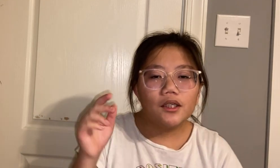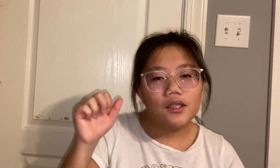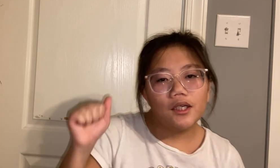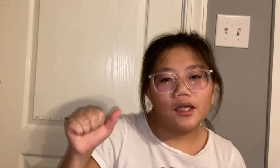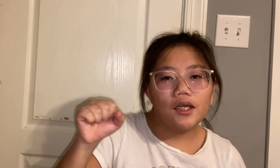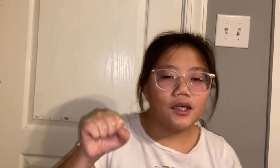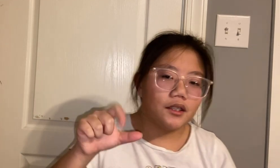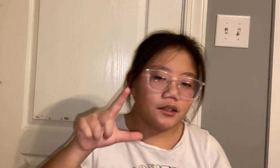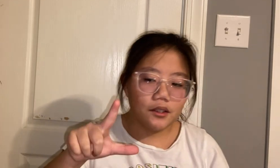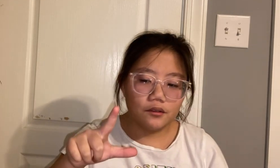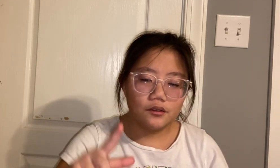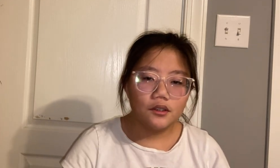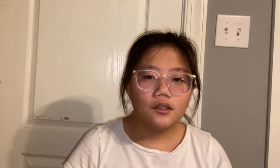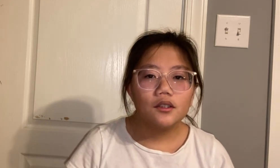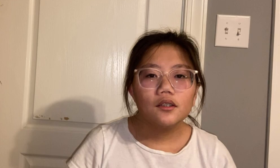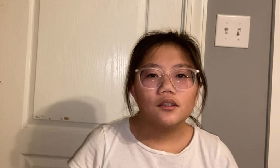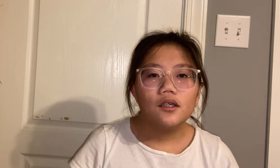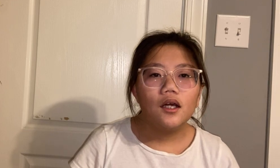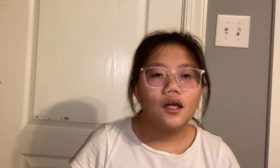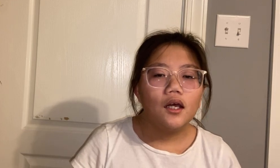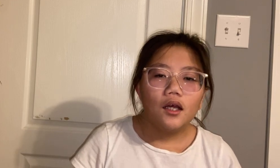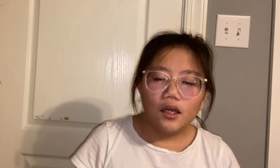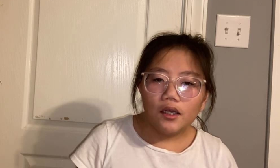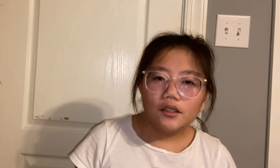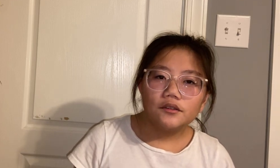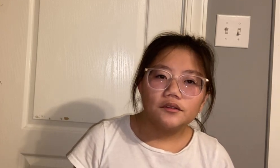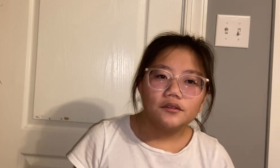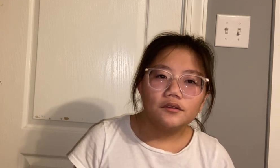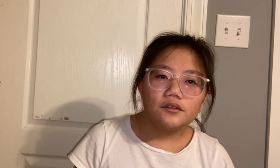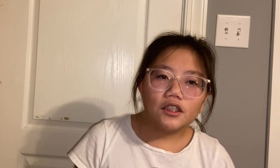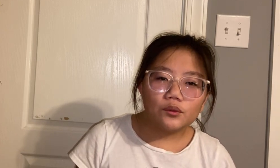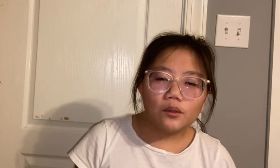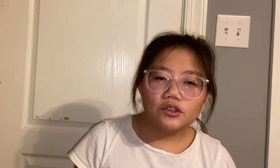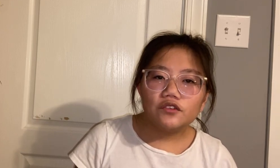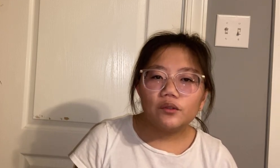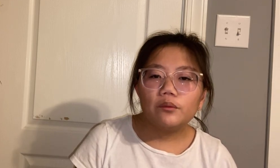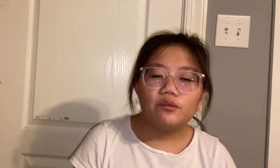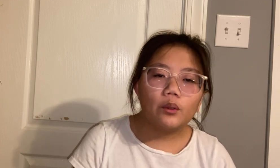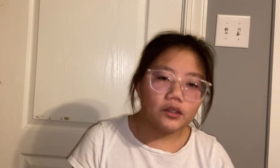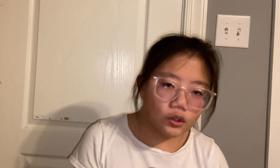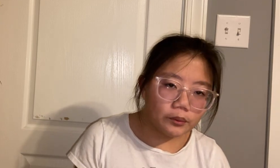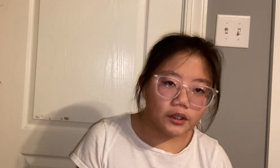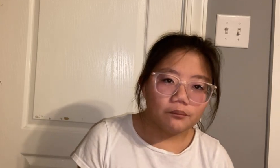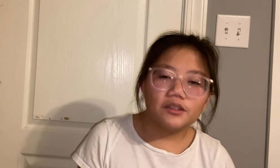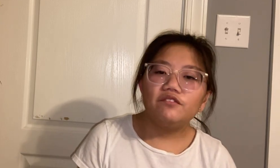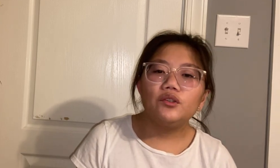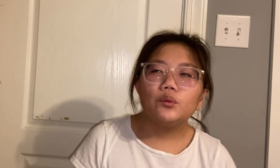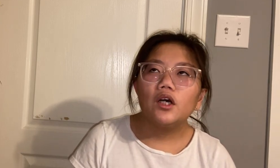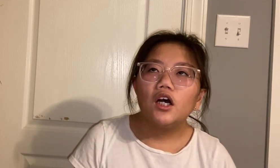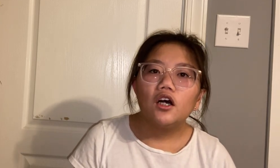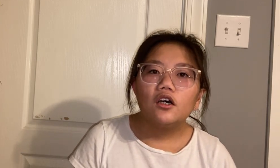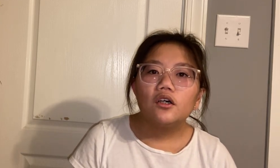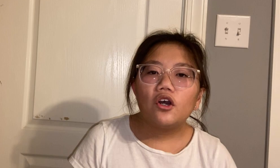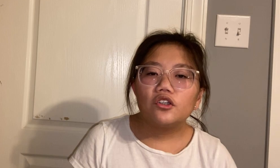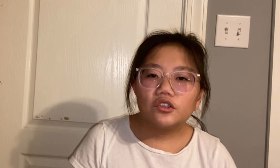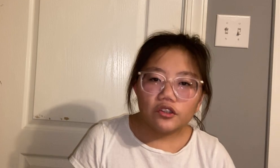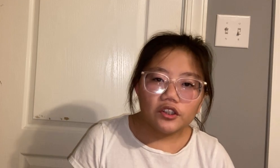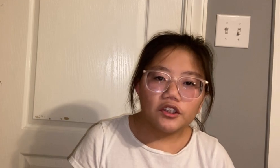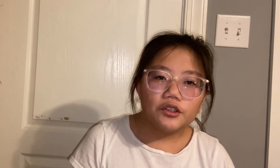asl and that's what i want you to film if you know a little bit but if you are learning it you